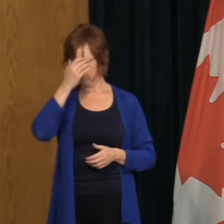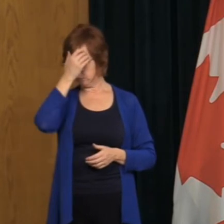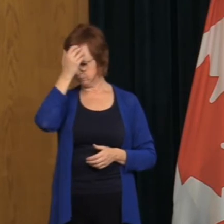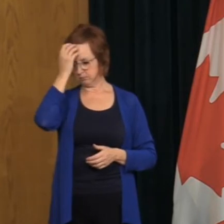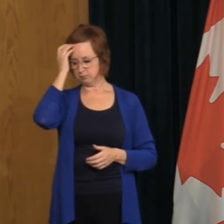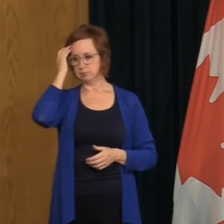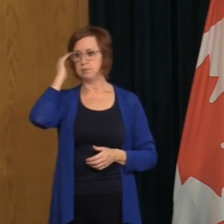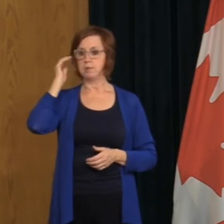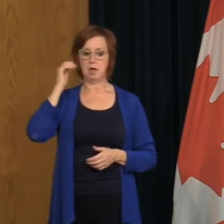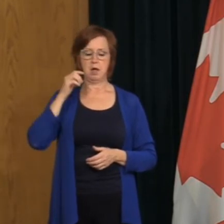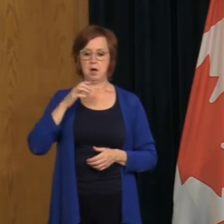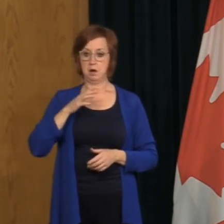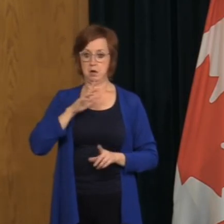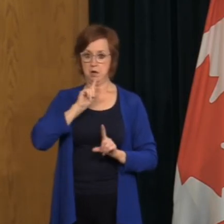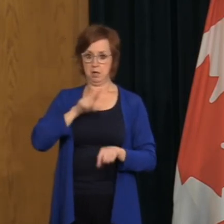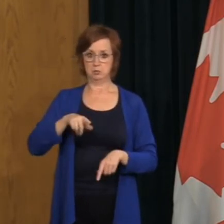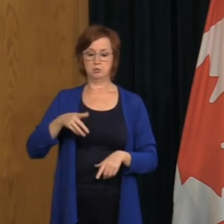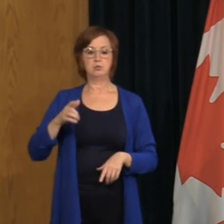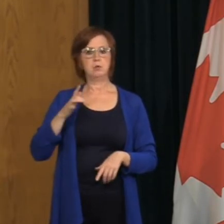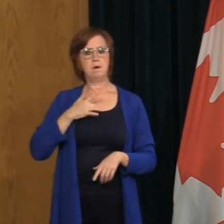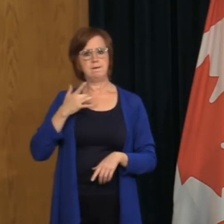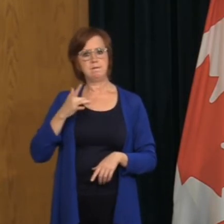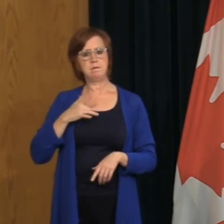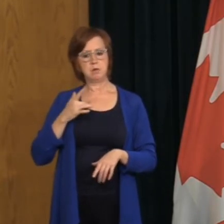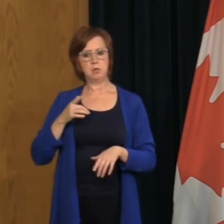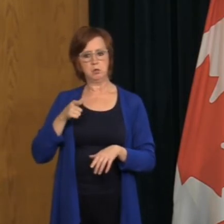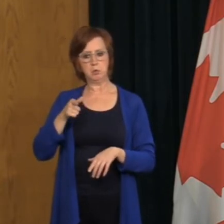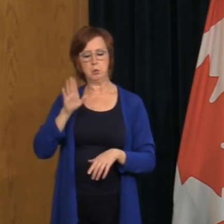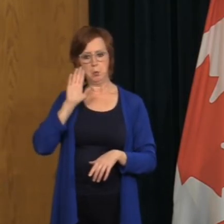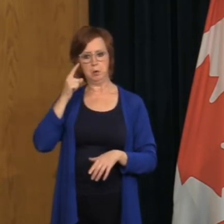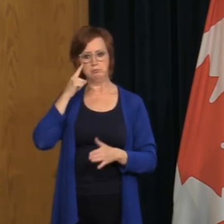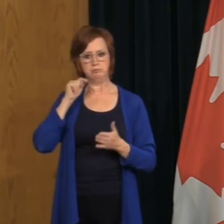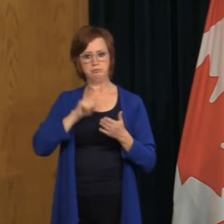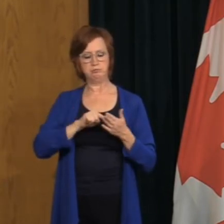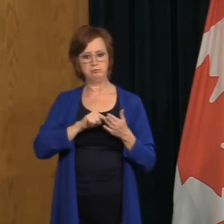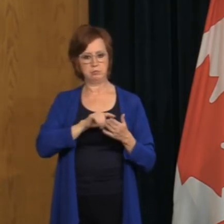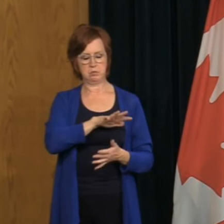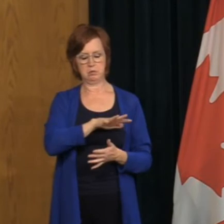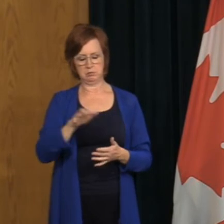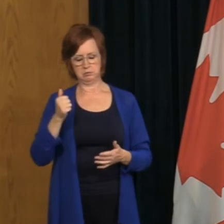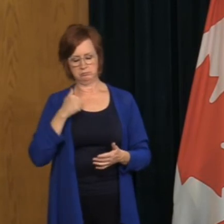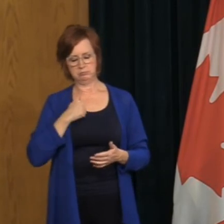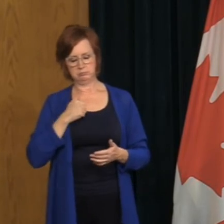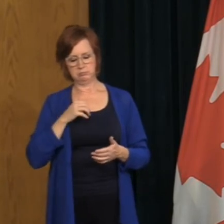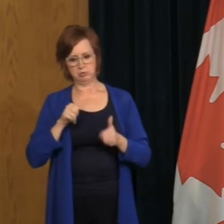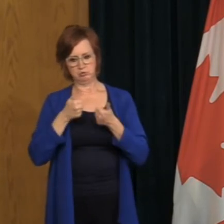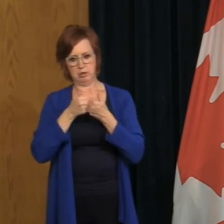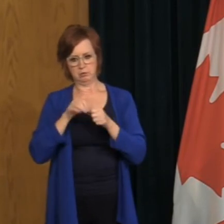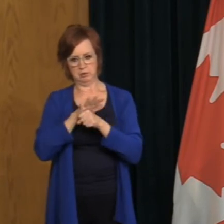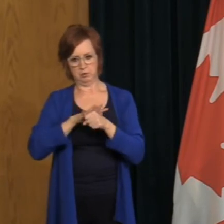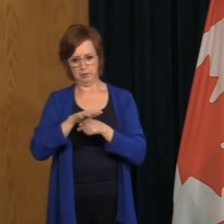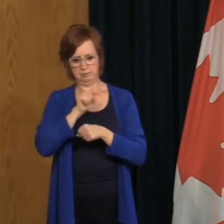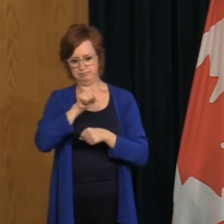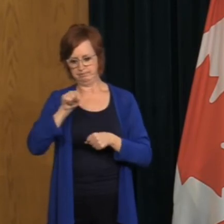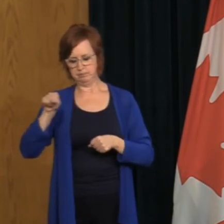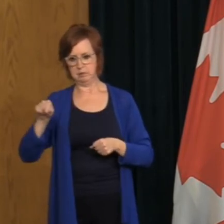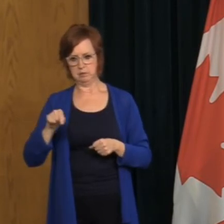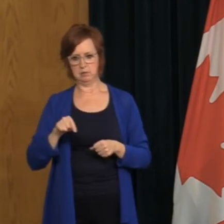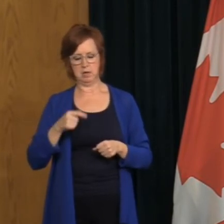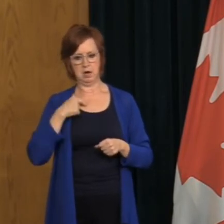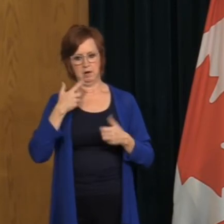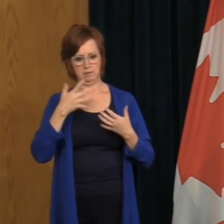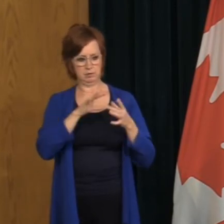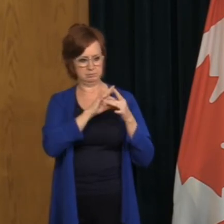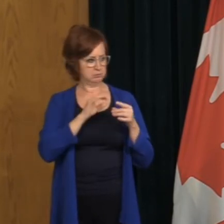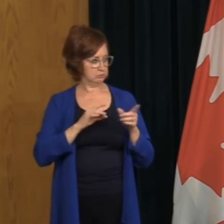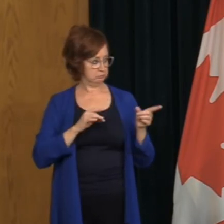are some very significant challenges in portions of this nation. We're very fortunate here, and I spoke to the